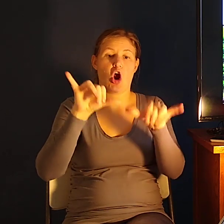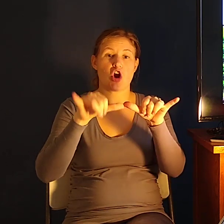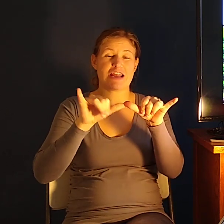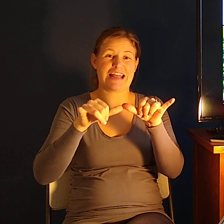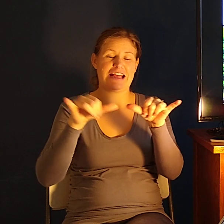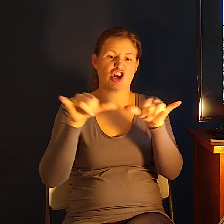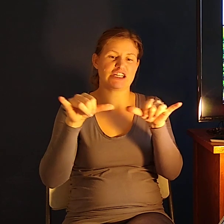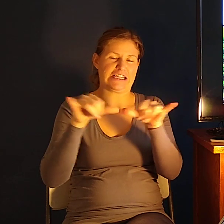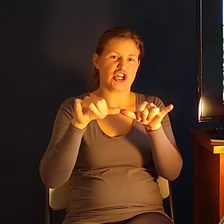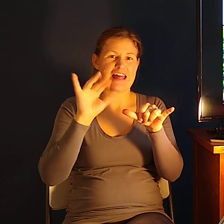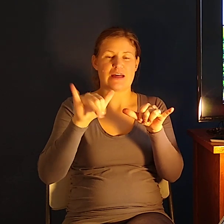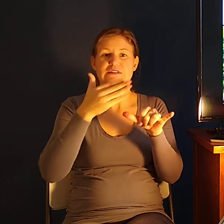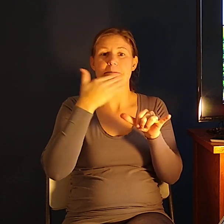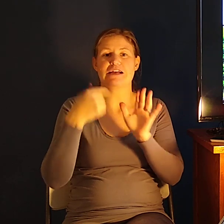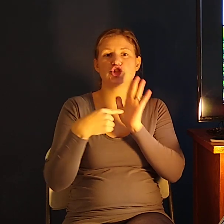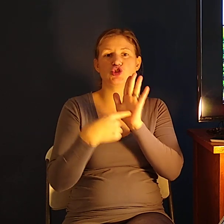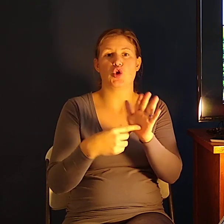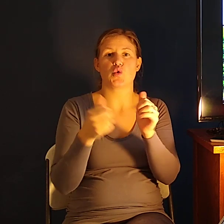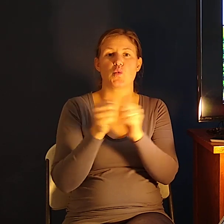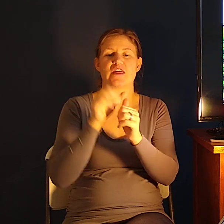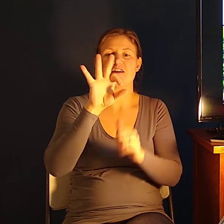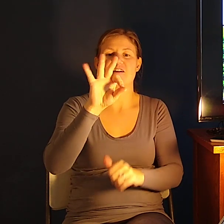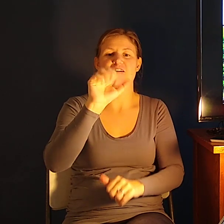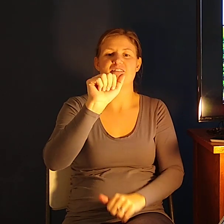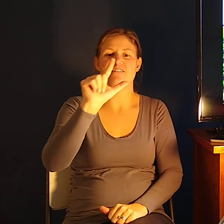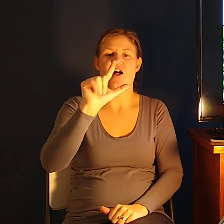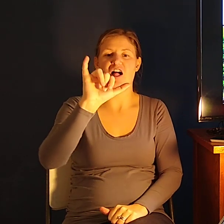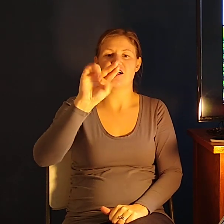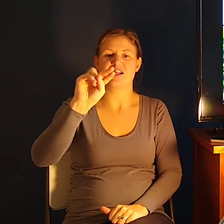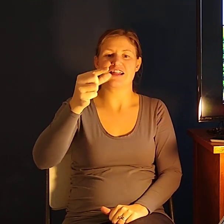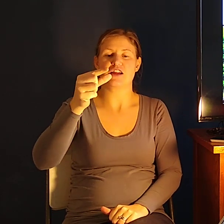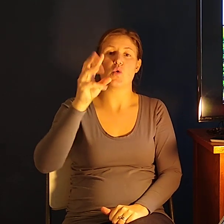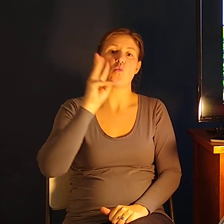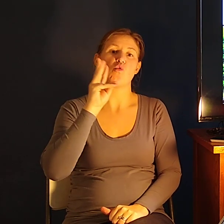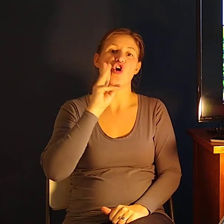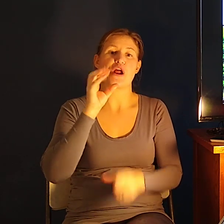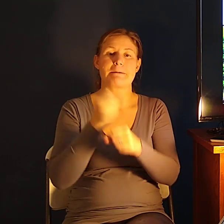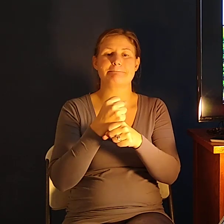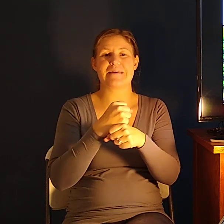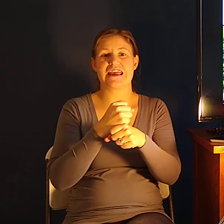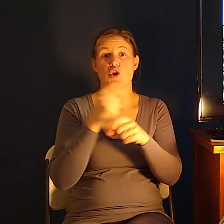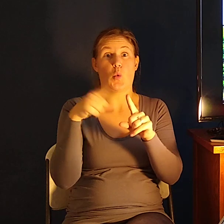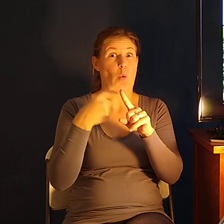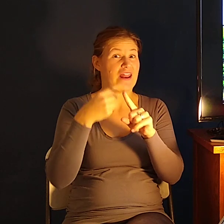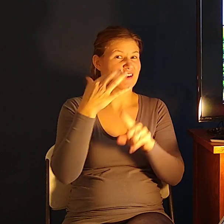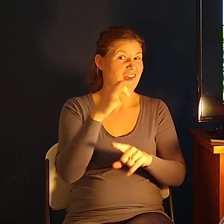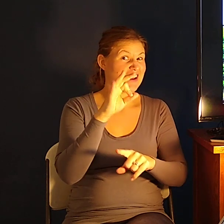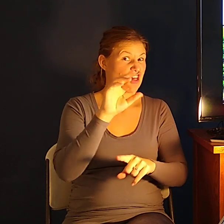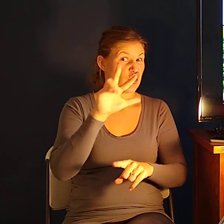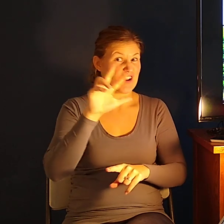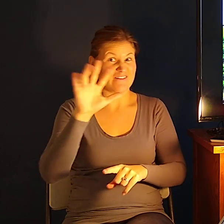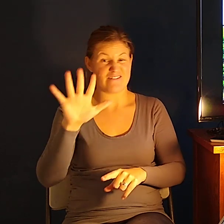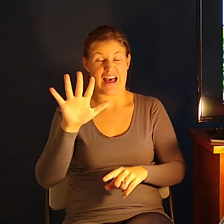best exemplified by Falling Water. It was created in 1935, and it has been called the